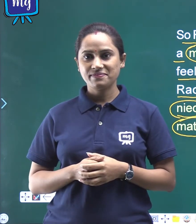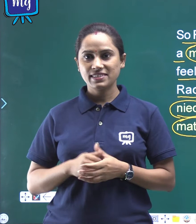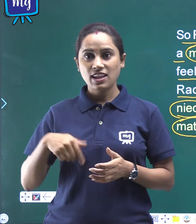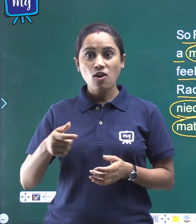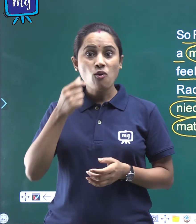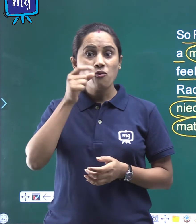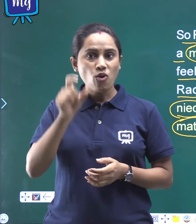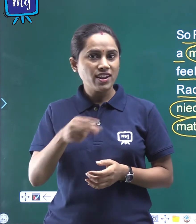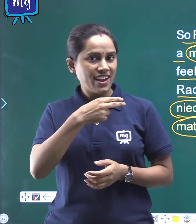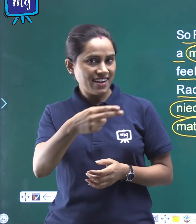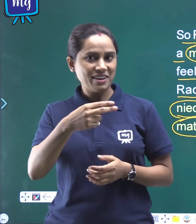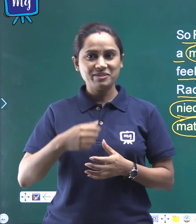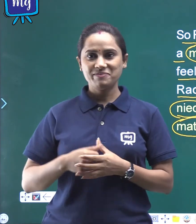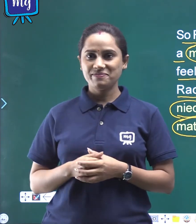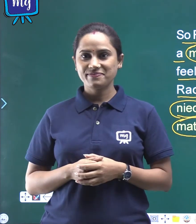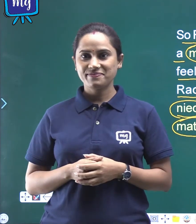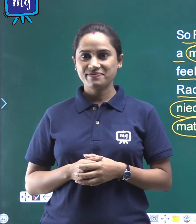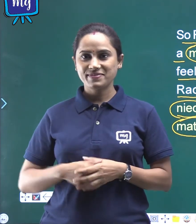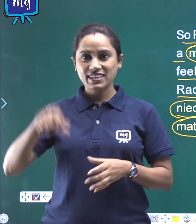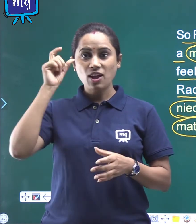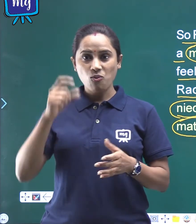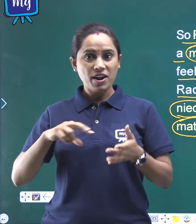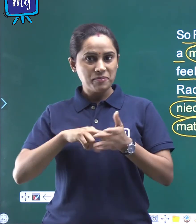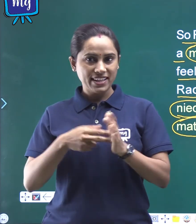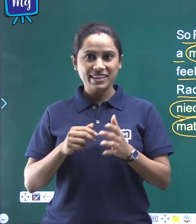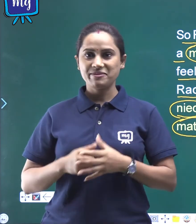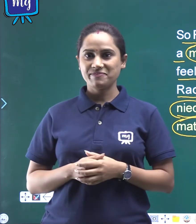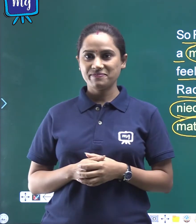for Ranga. Word meaning: